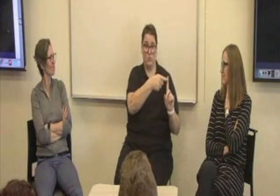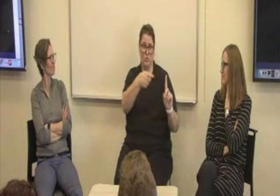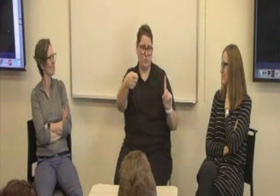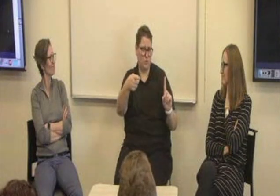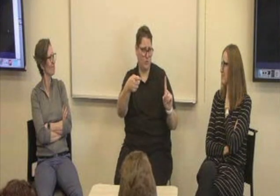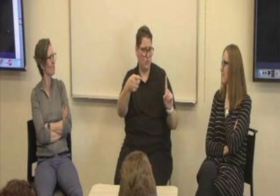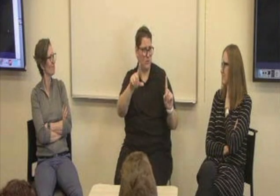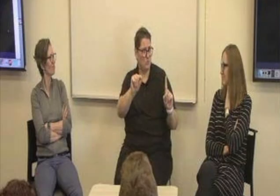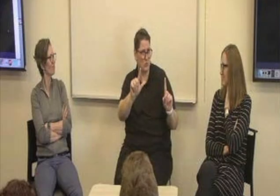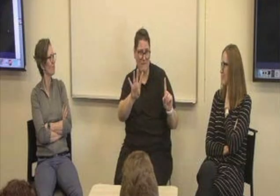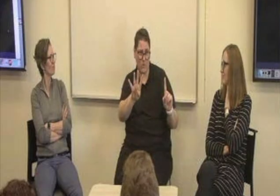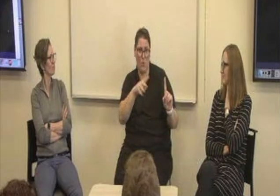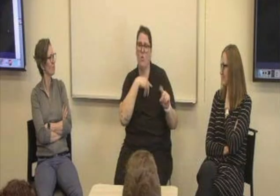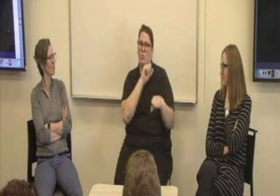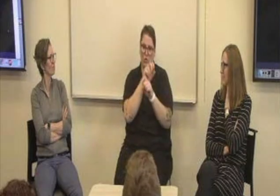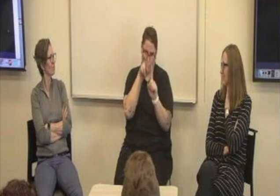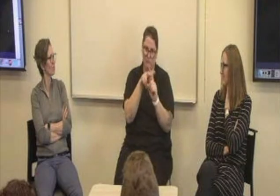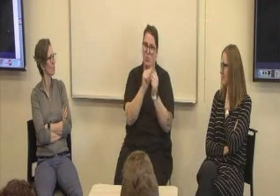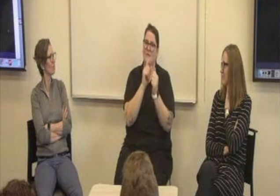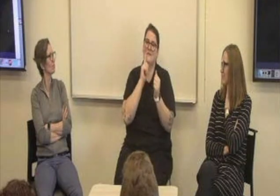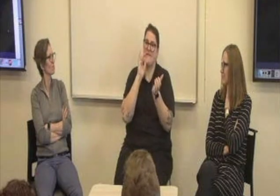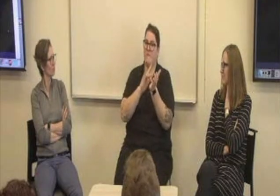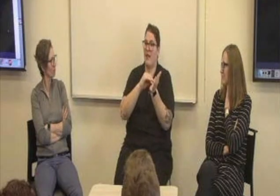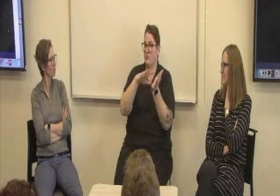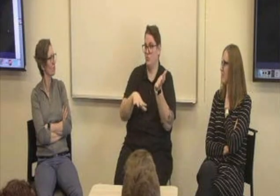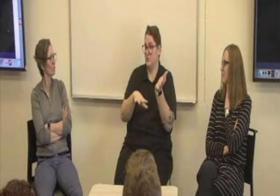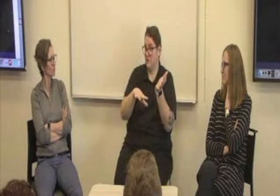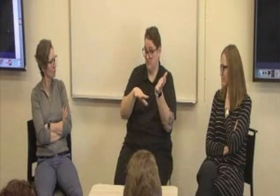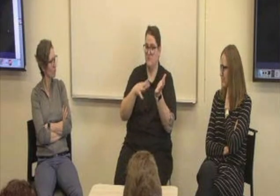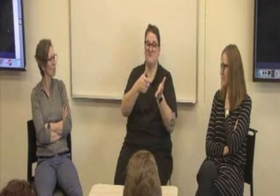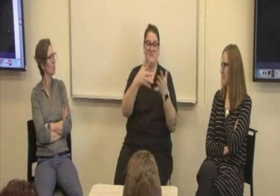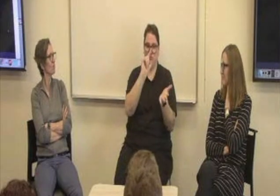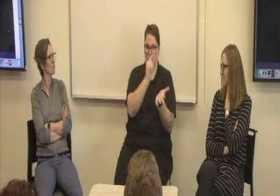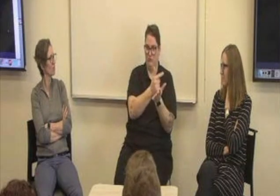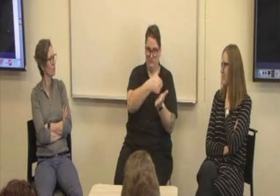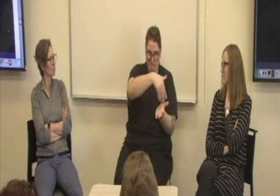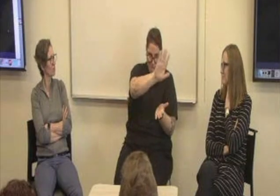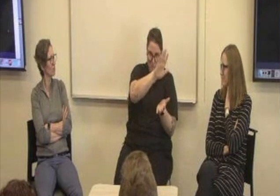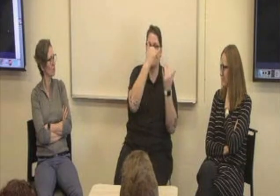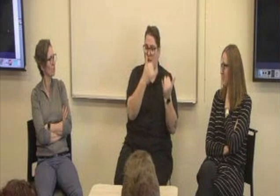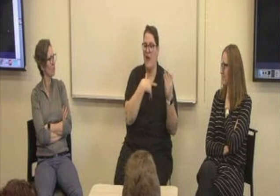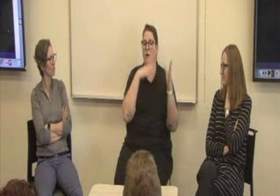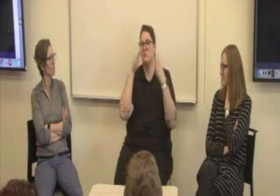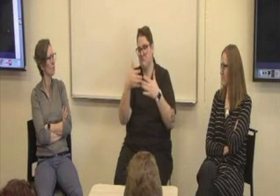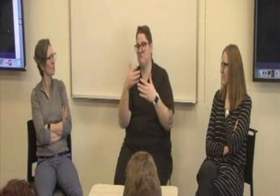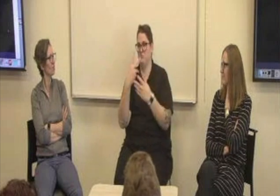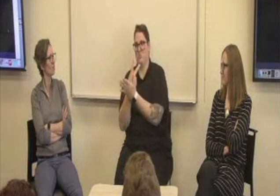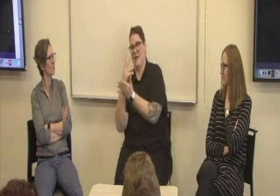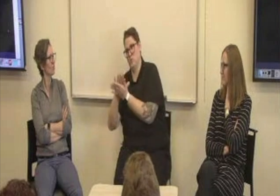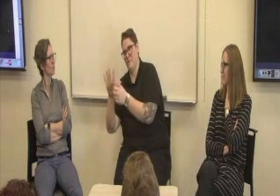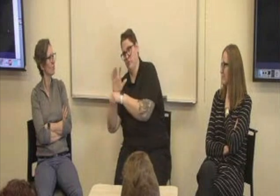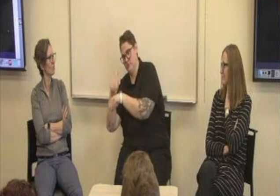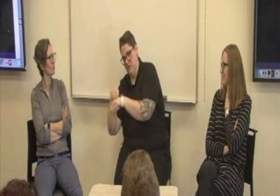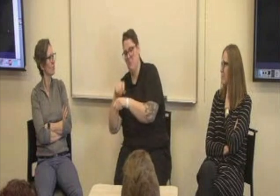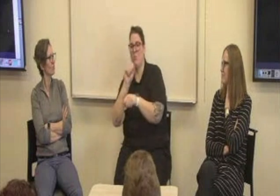I've been working there since 2016, and between 2016 to 2024, I've worked with deaf medical students. And